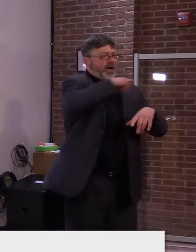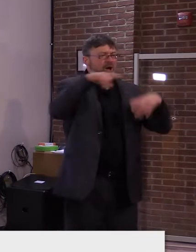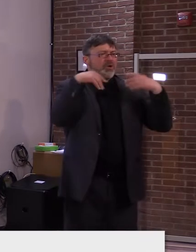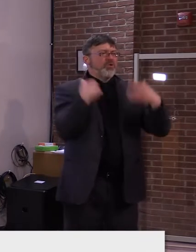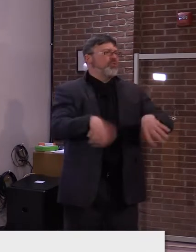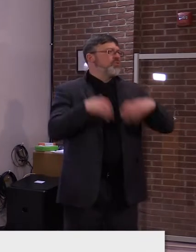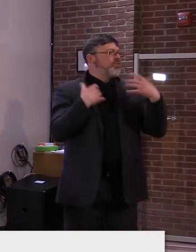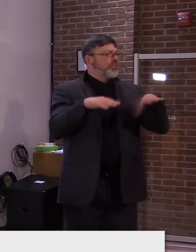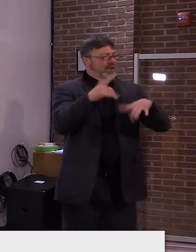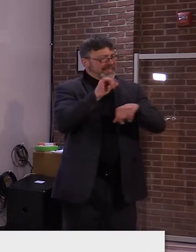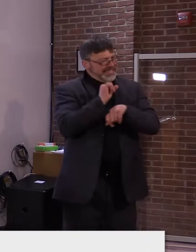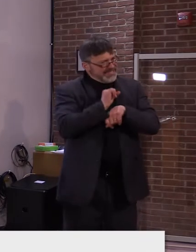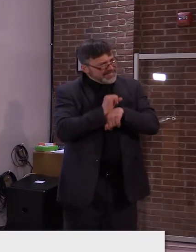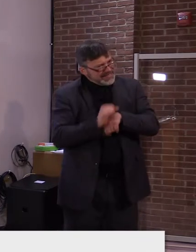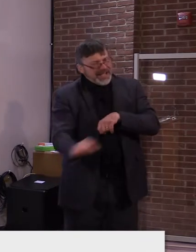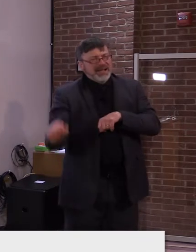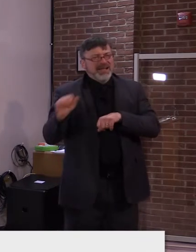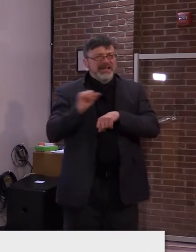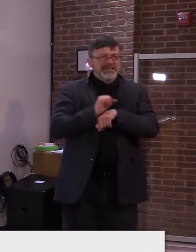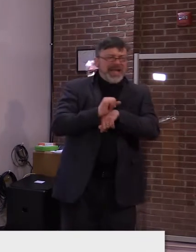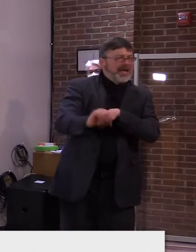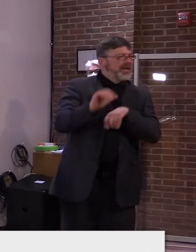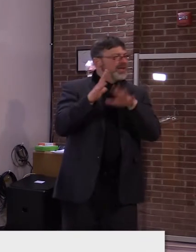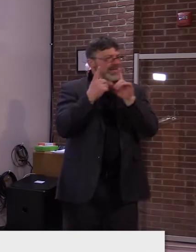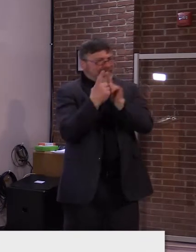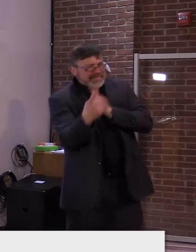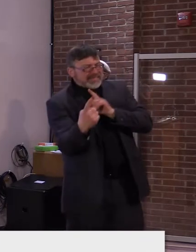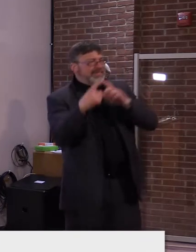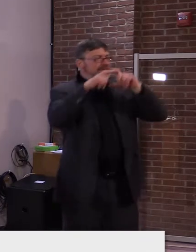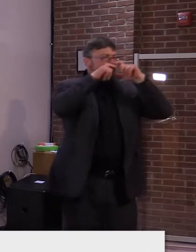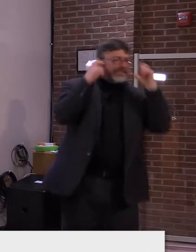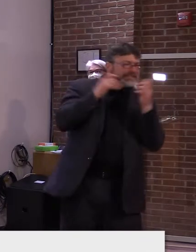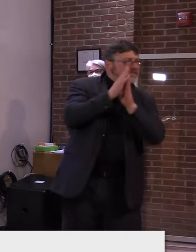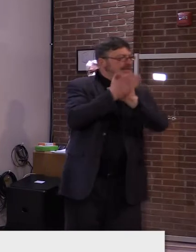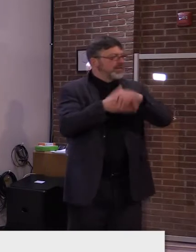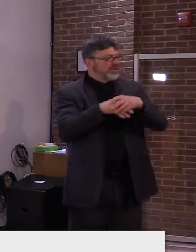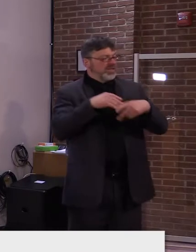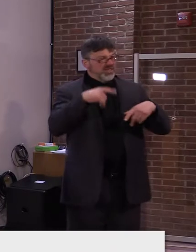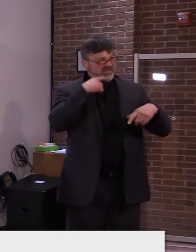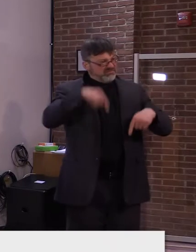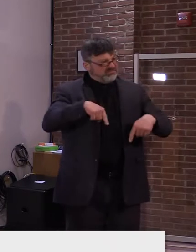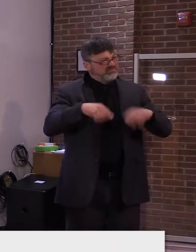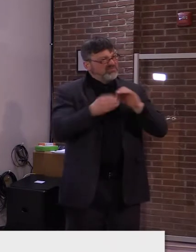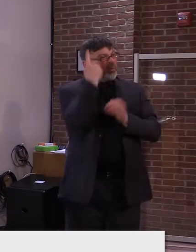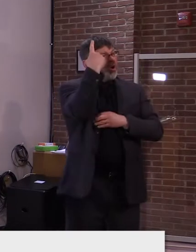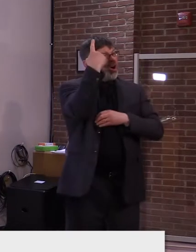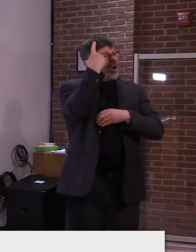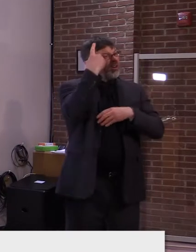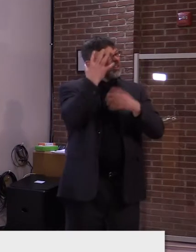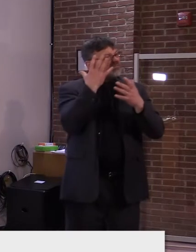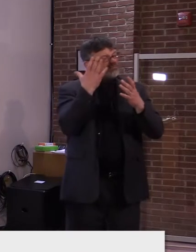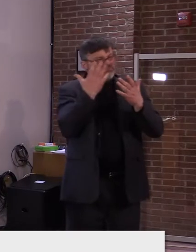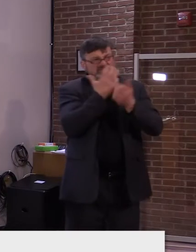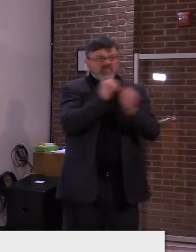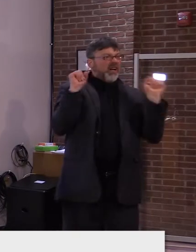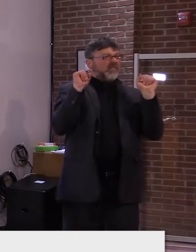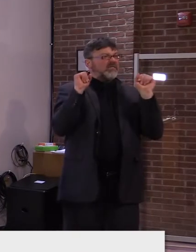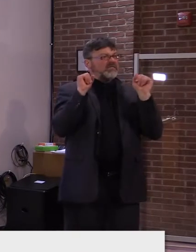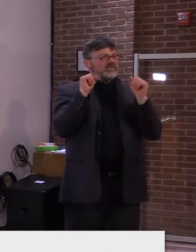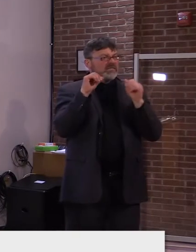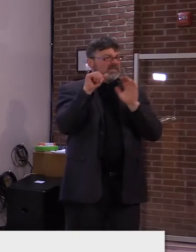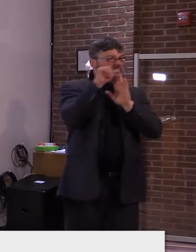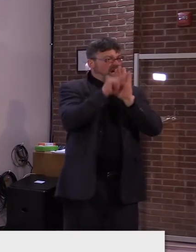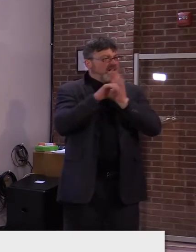safest states to live in throughout this pandemic. That is a result of Vermonters coming together and doing the right